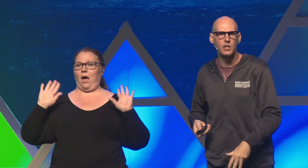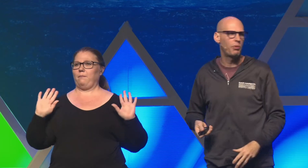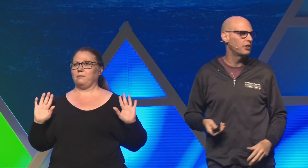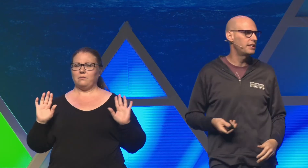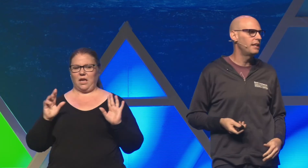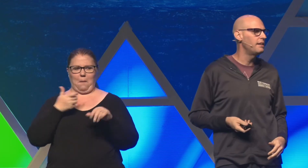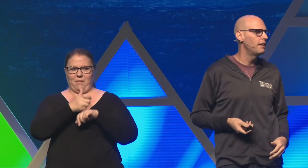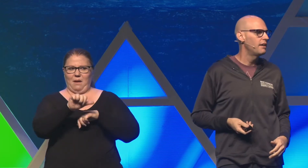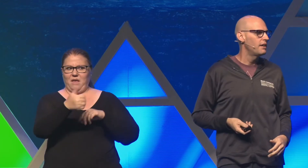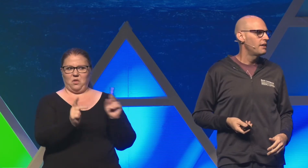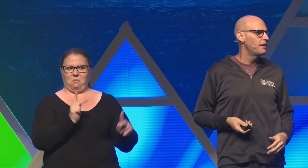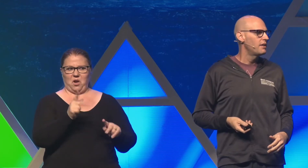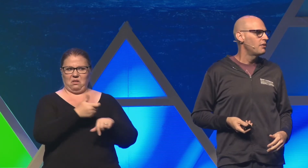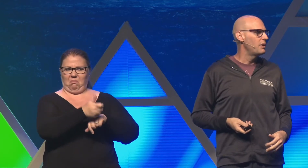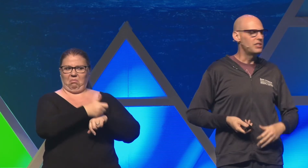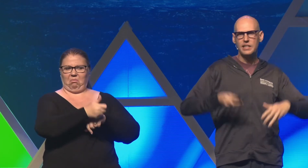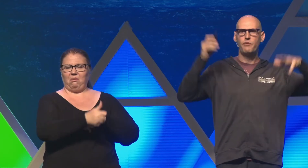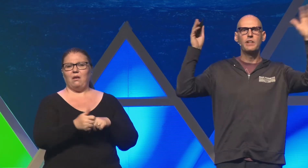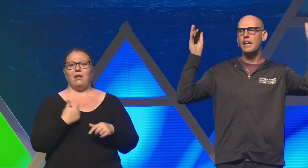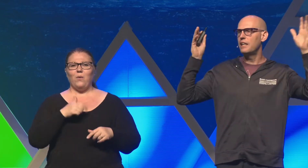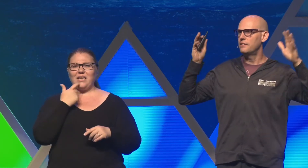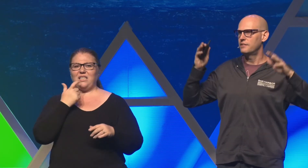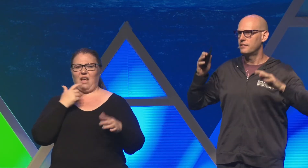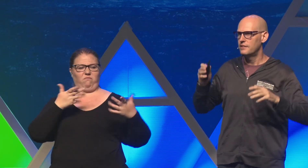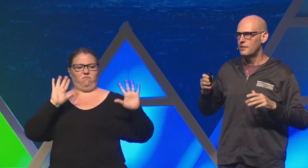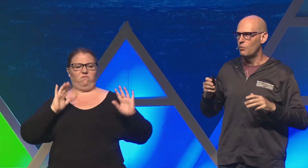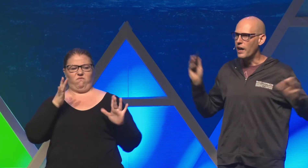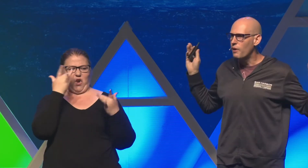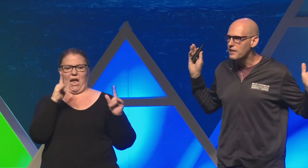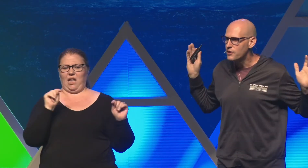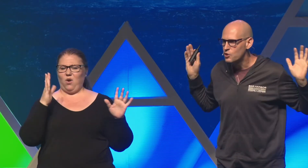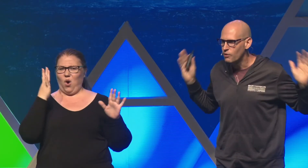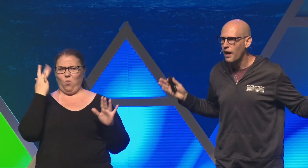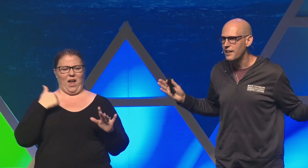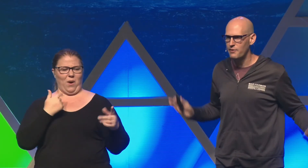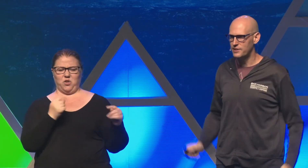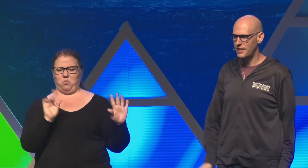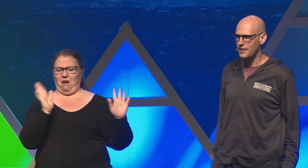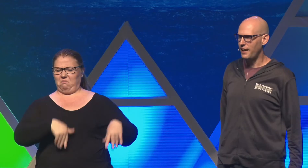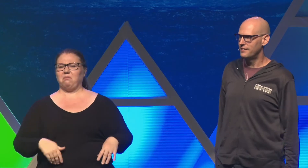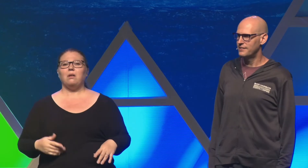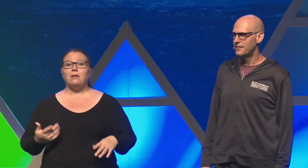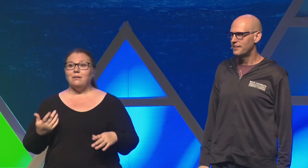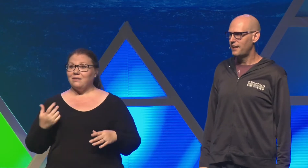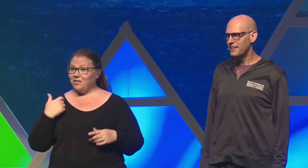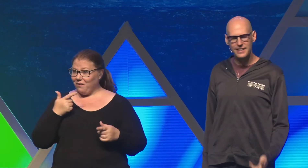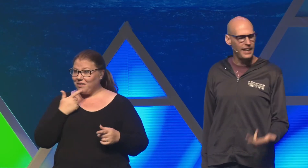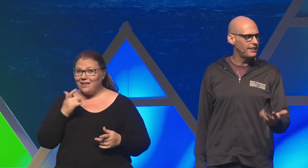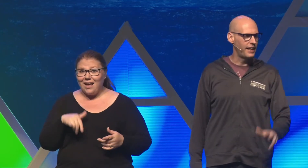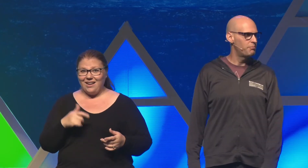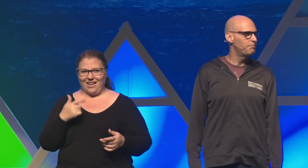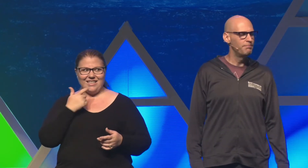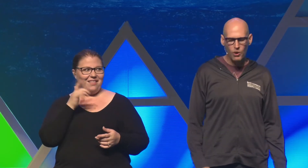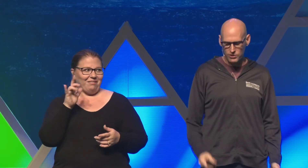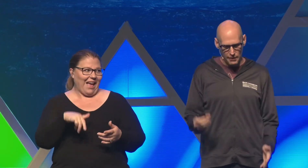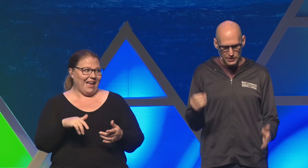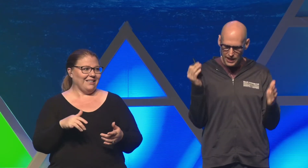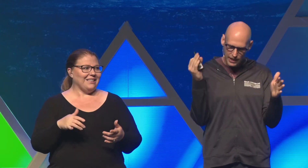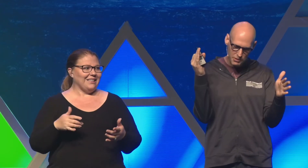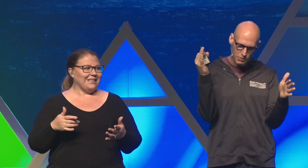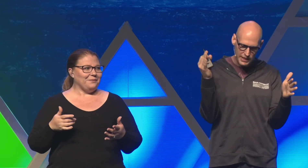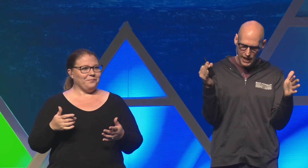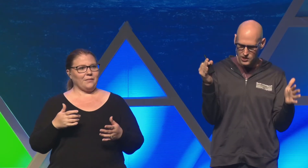the other person. We can just say, forget it. Why do I even try? You ever said that? I said that I